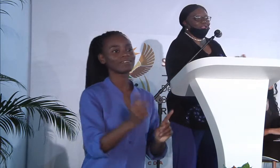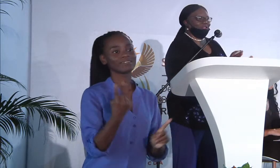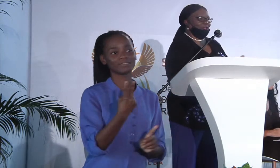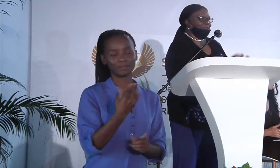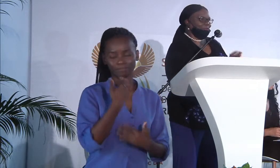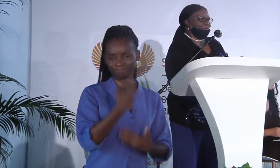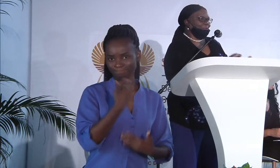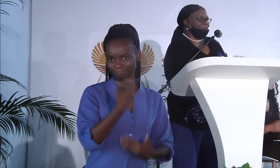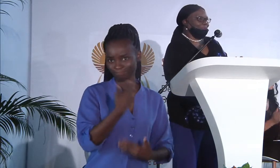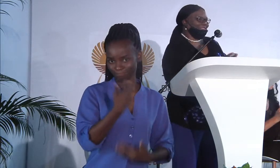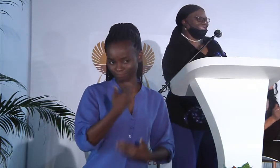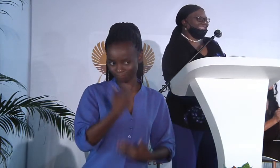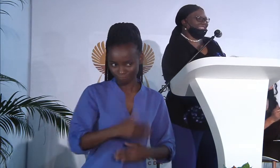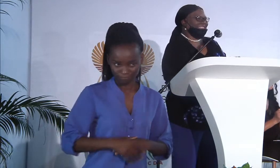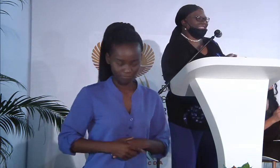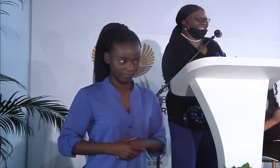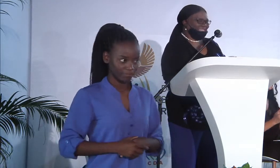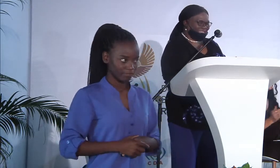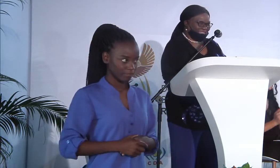that.